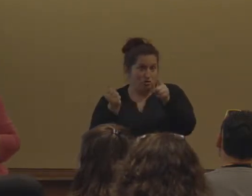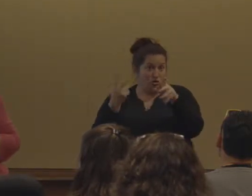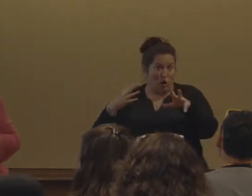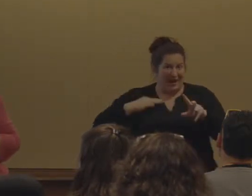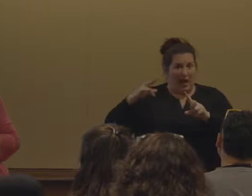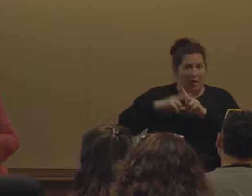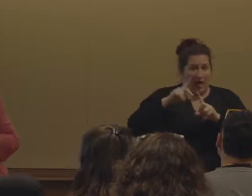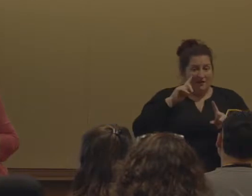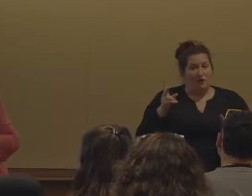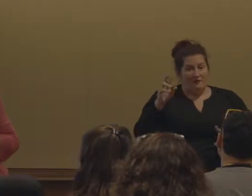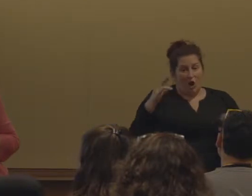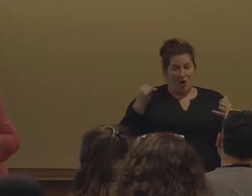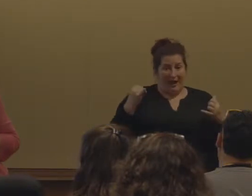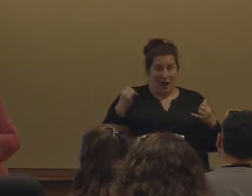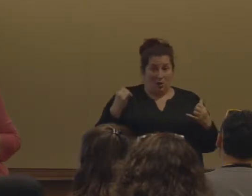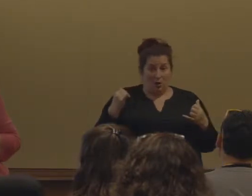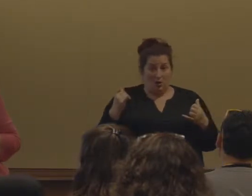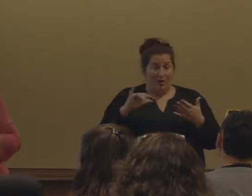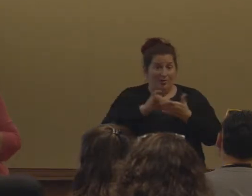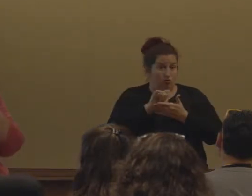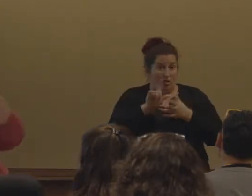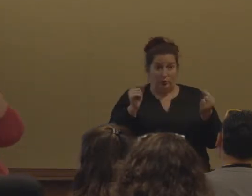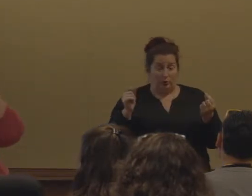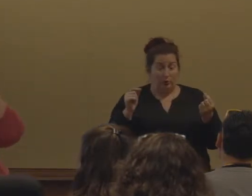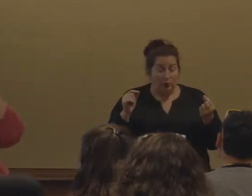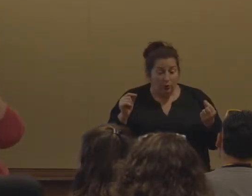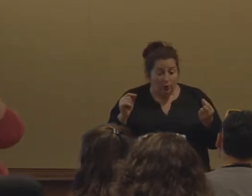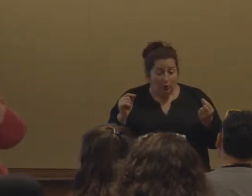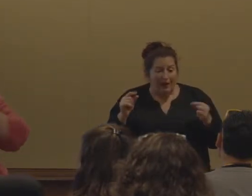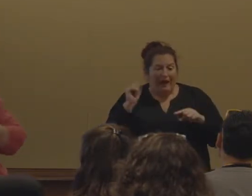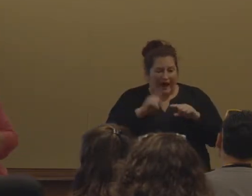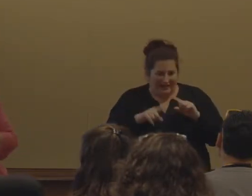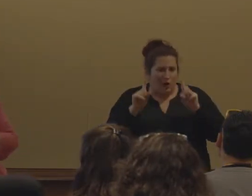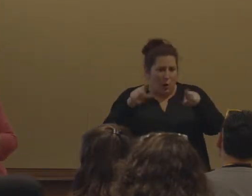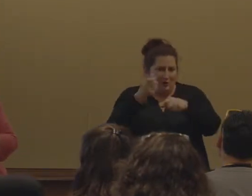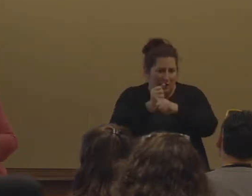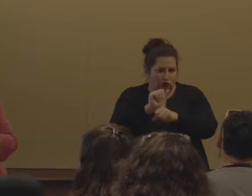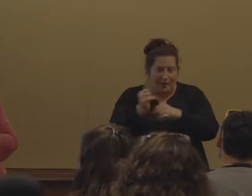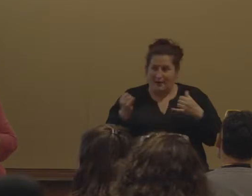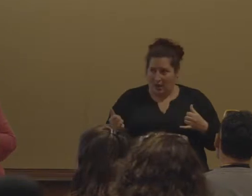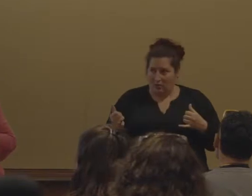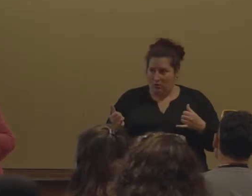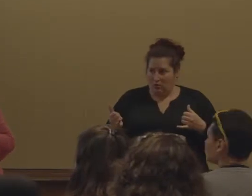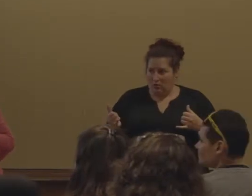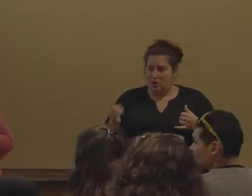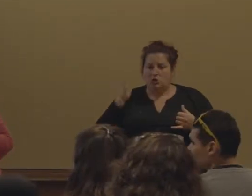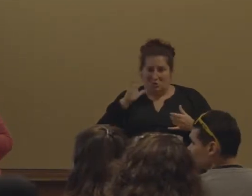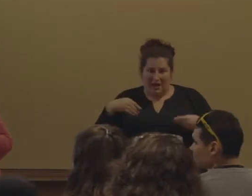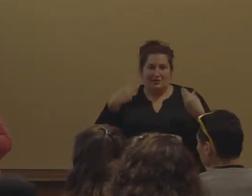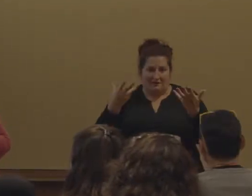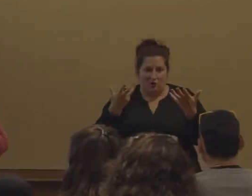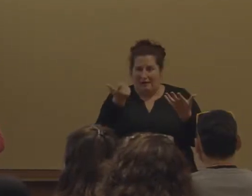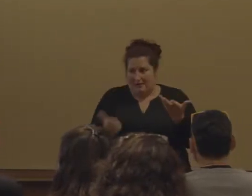applied for VR now, then that no longer I can do that. Then what? Then I can't go out and get her a job now, because you will not give her